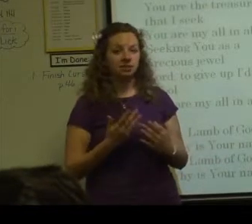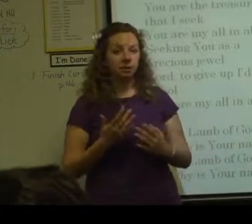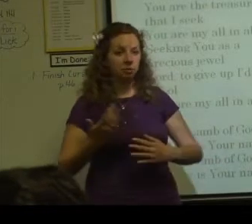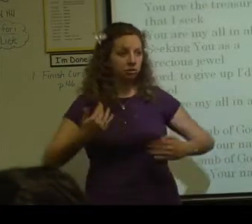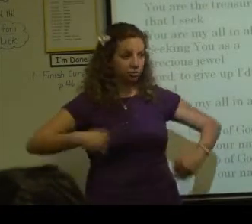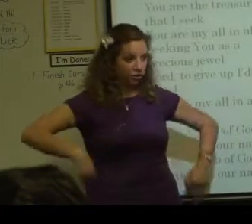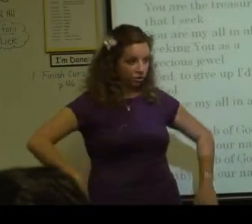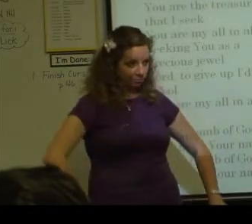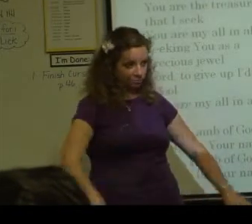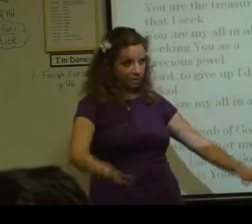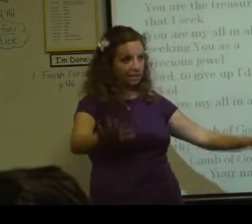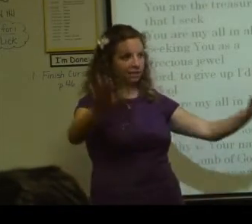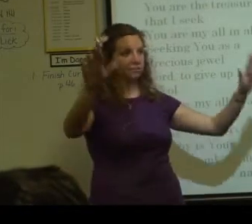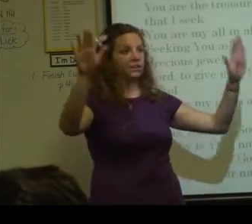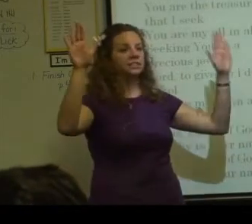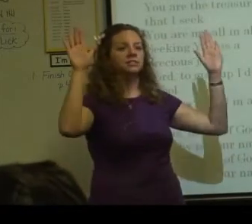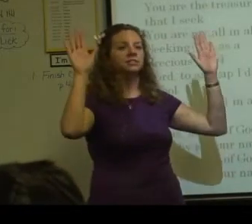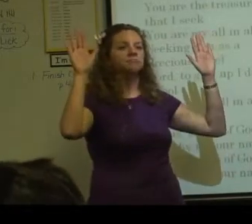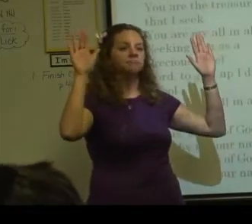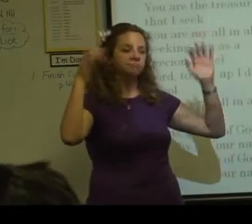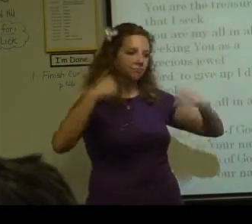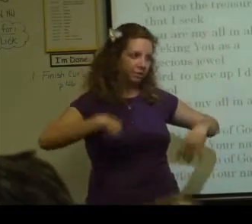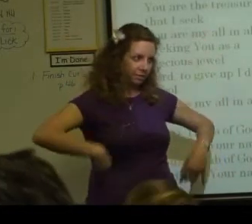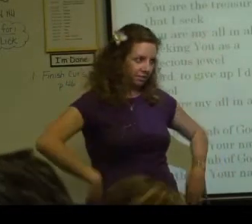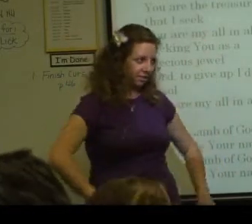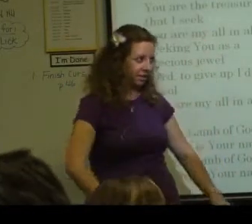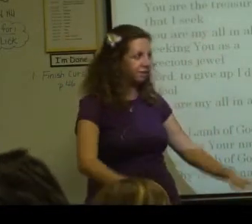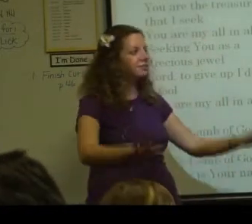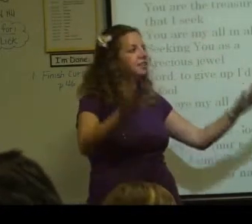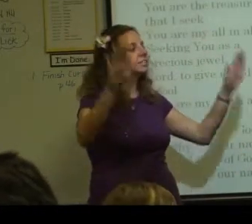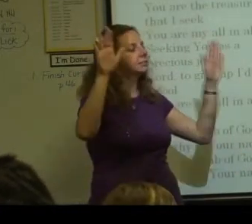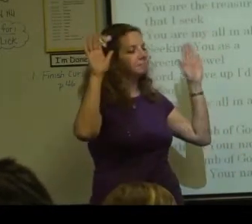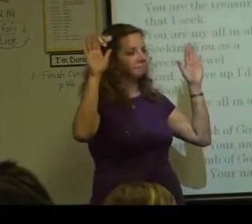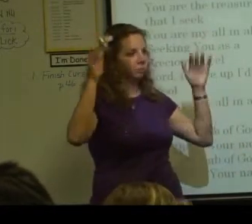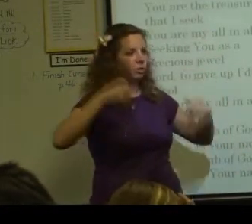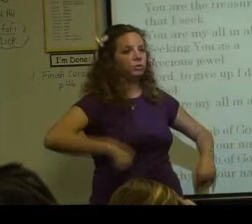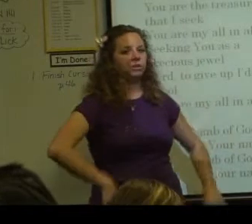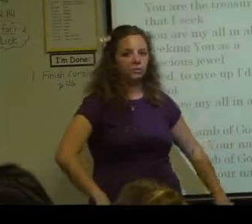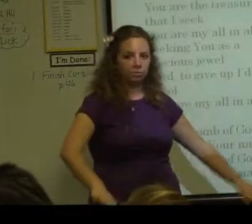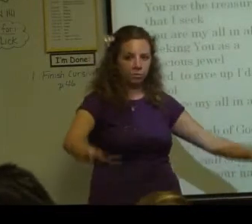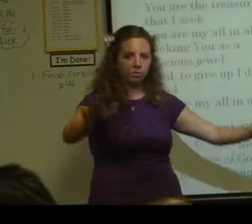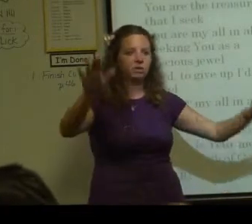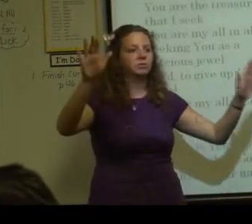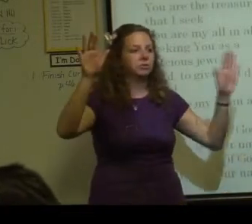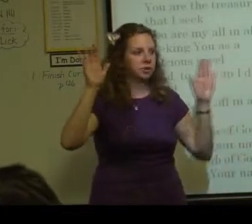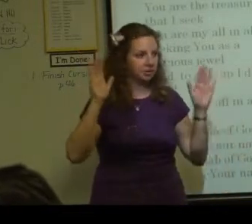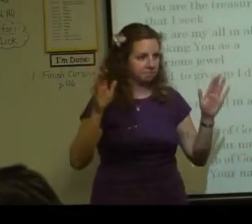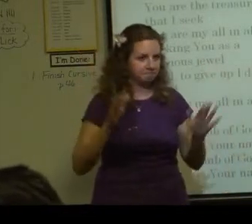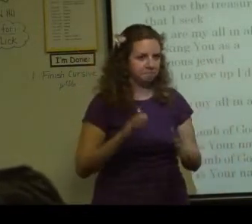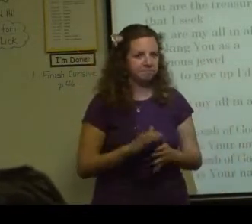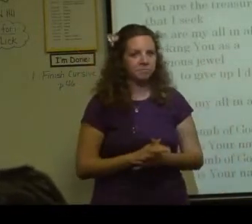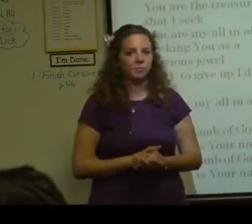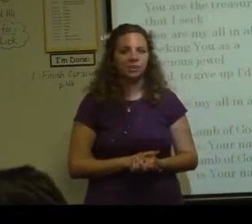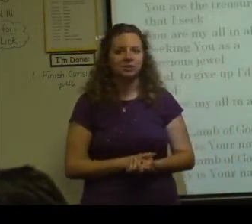give up or surrender. Sacrifice. Sacrifice. Maybe give up or surrender. What